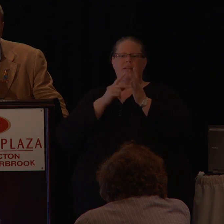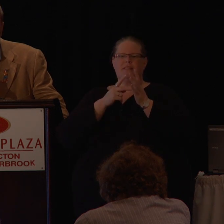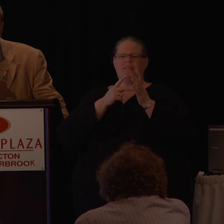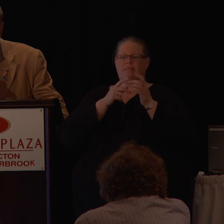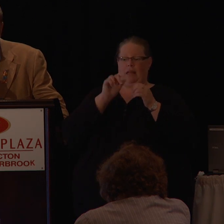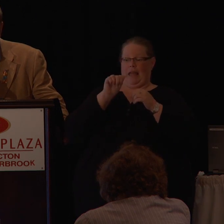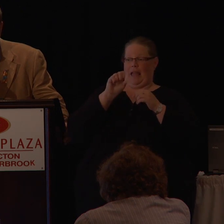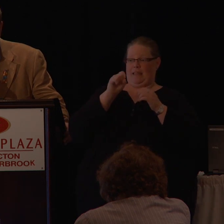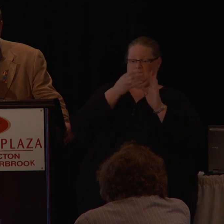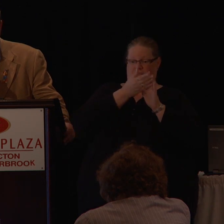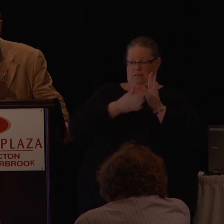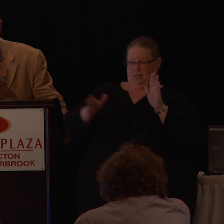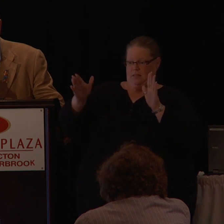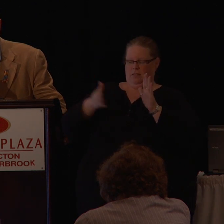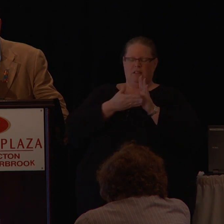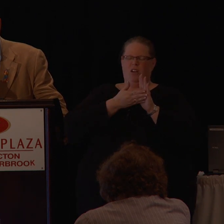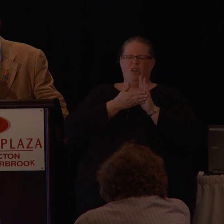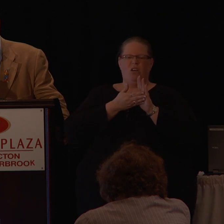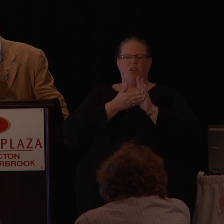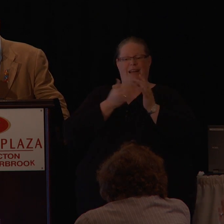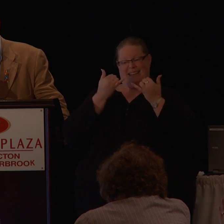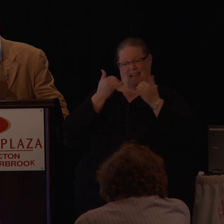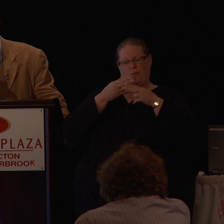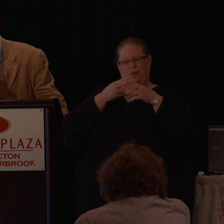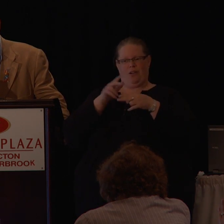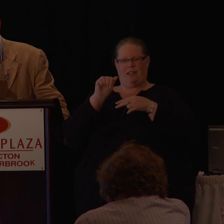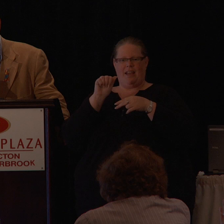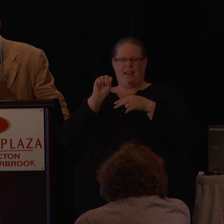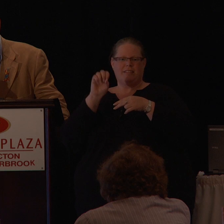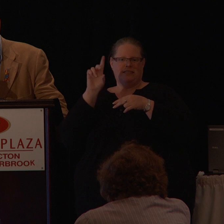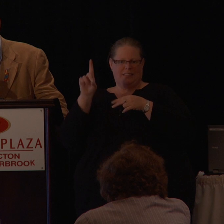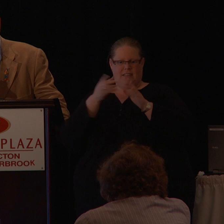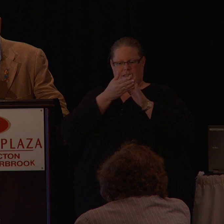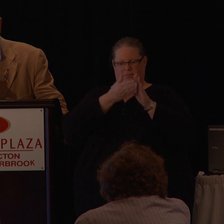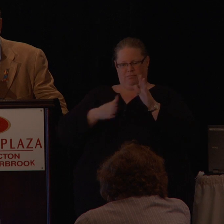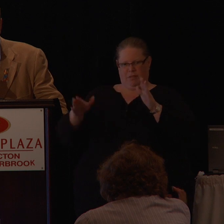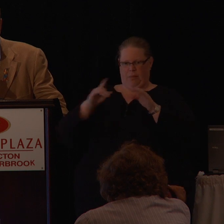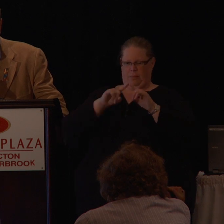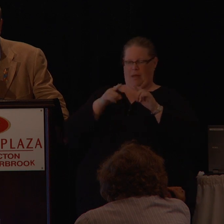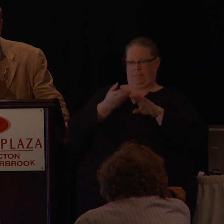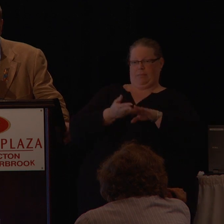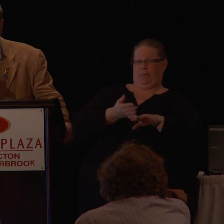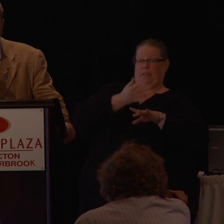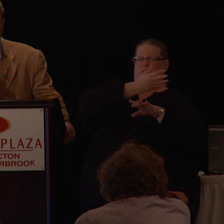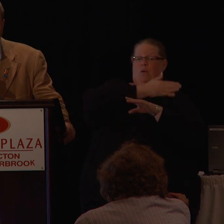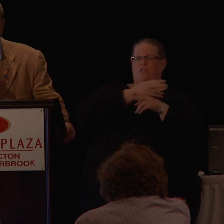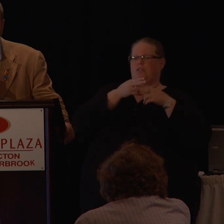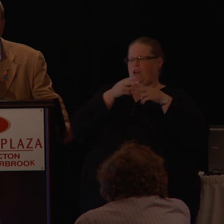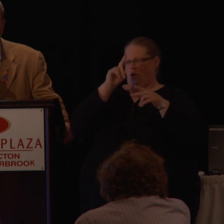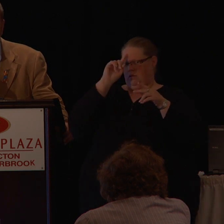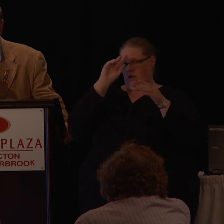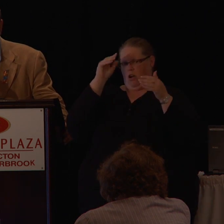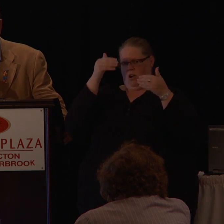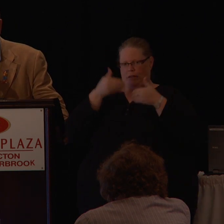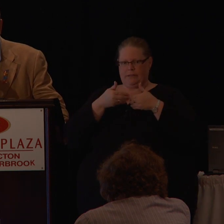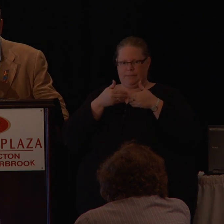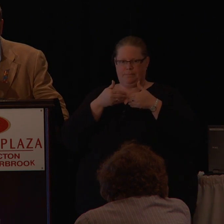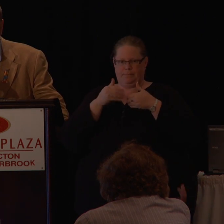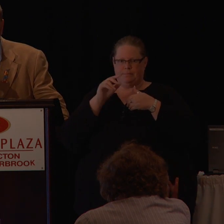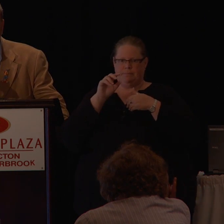before the change in definition of autism disorders began with the DSM-IV process